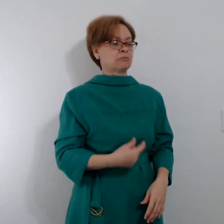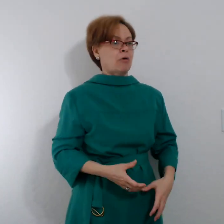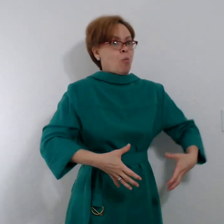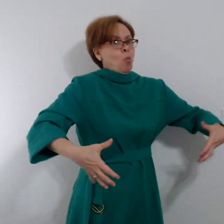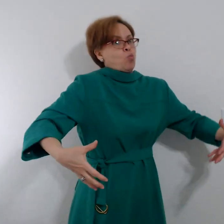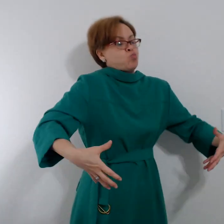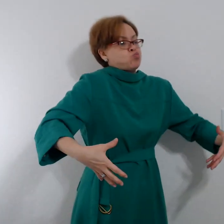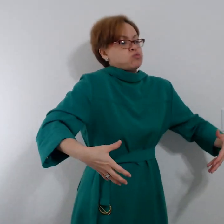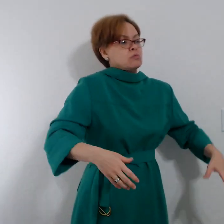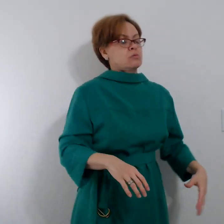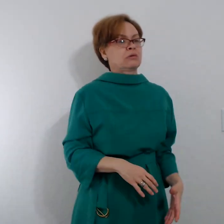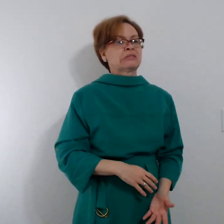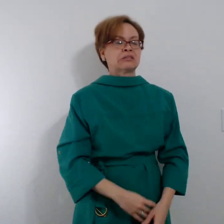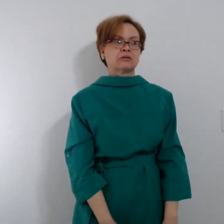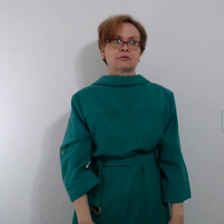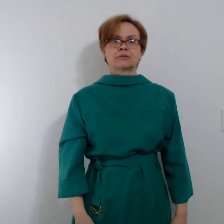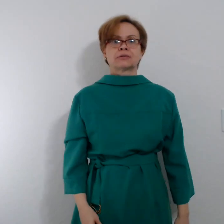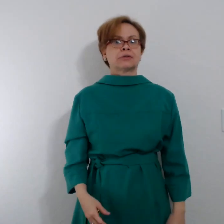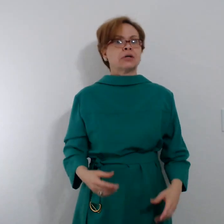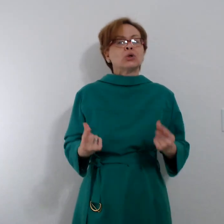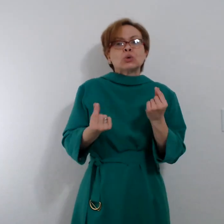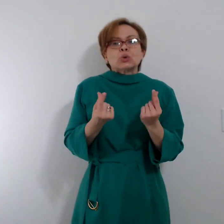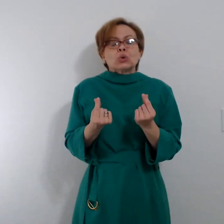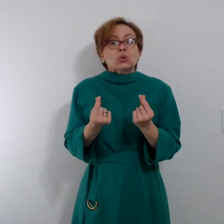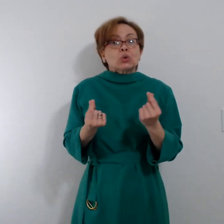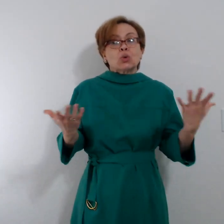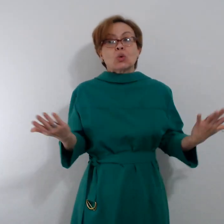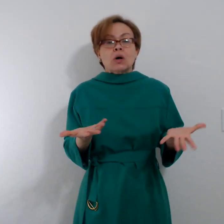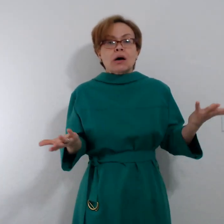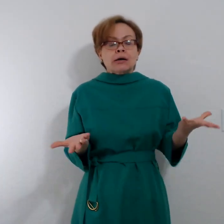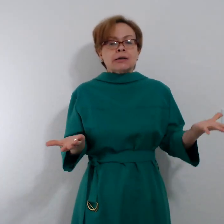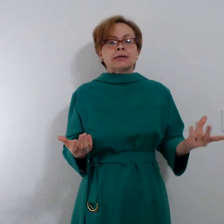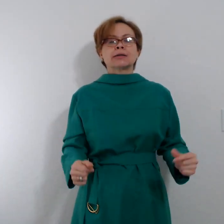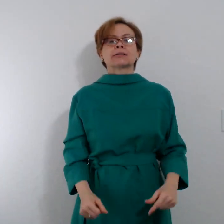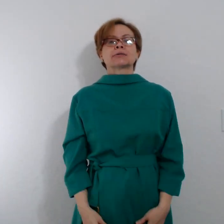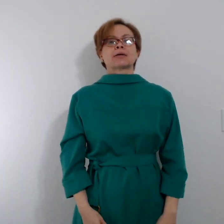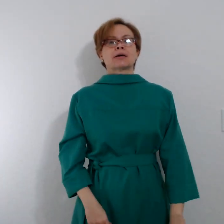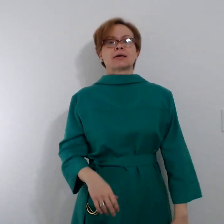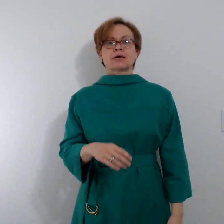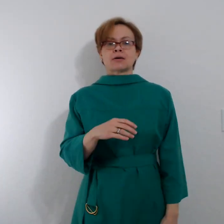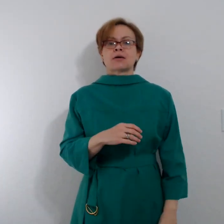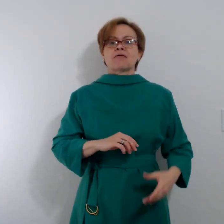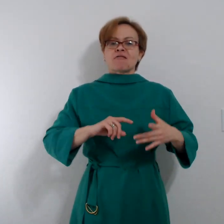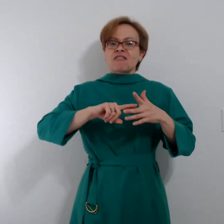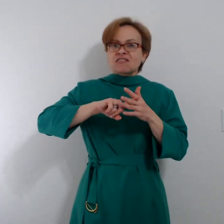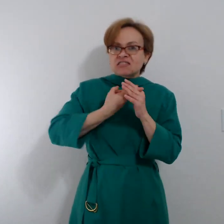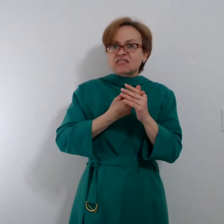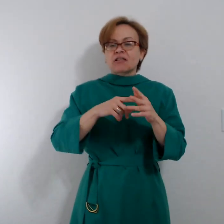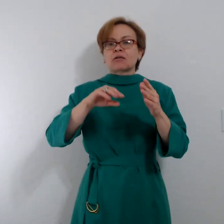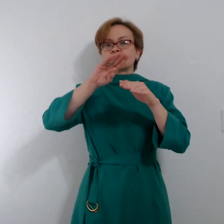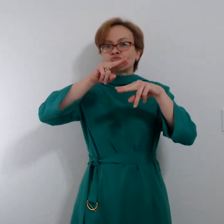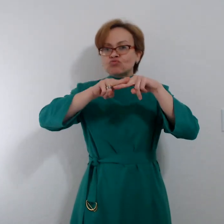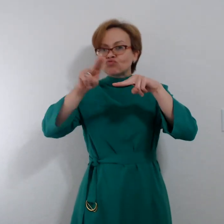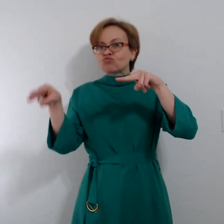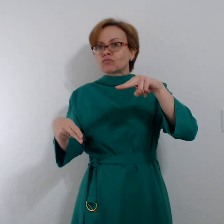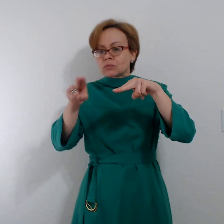I considered as medicine. Every bit of food was exactly what it was for its